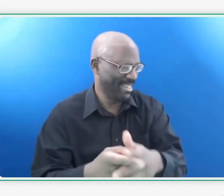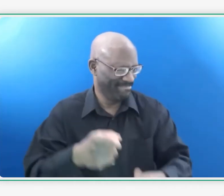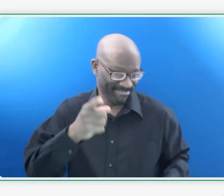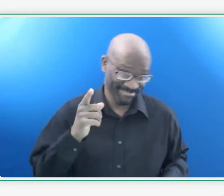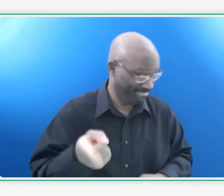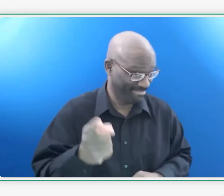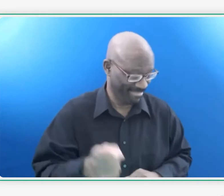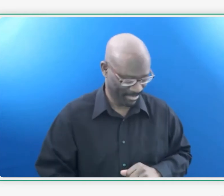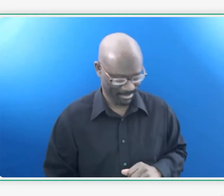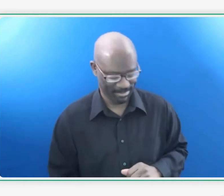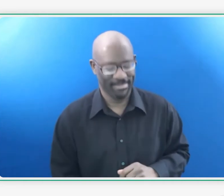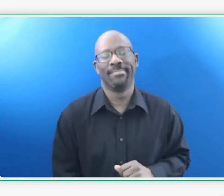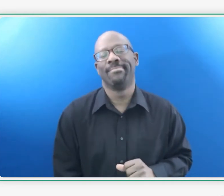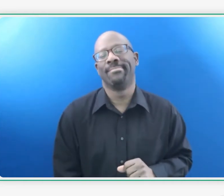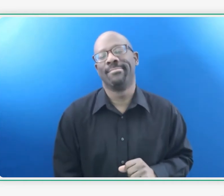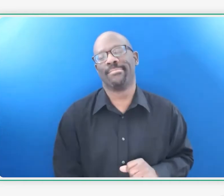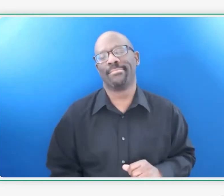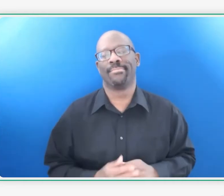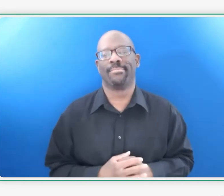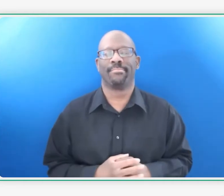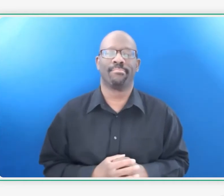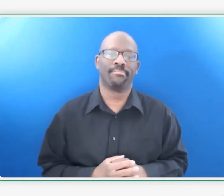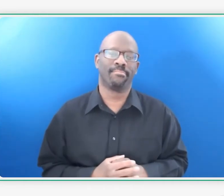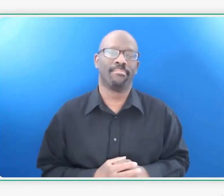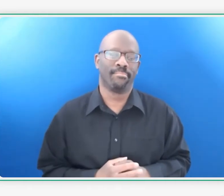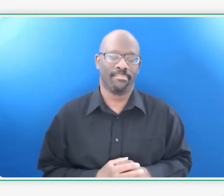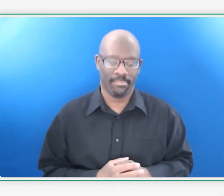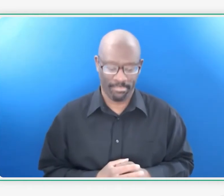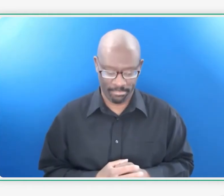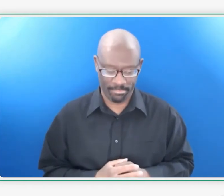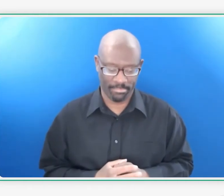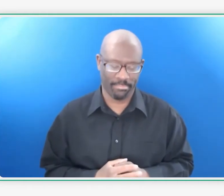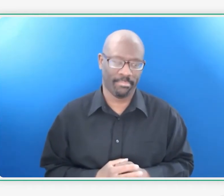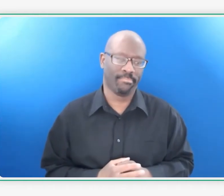All right, now that I've got you good and excited, let's get going.